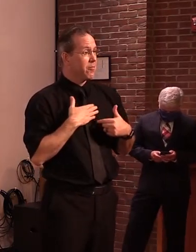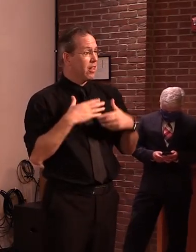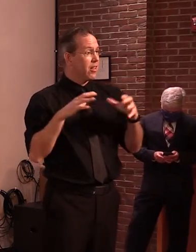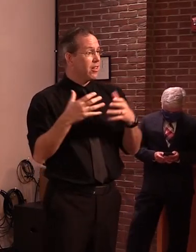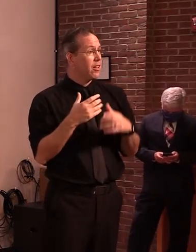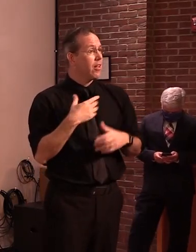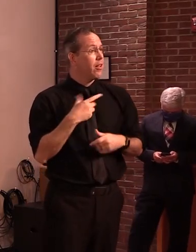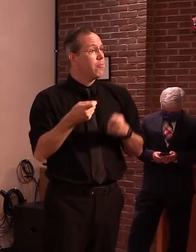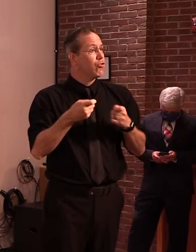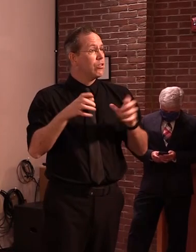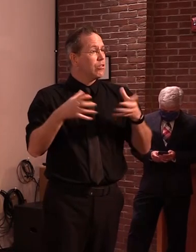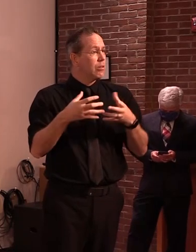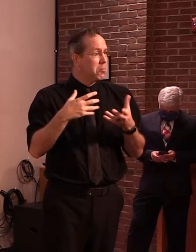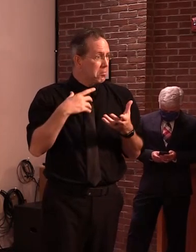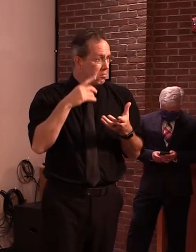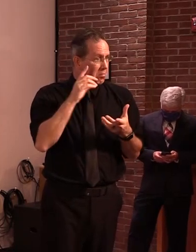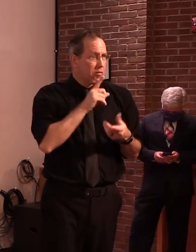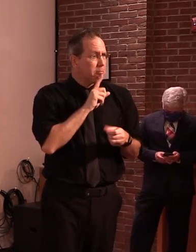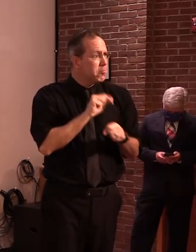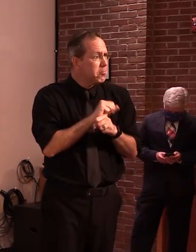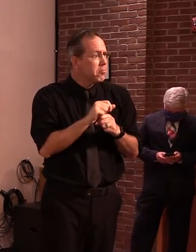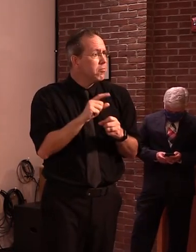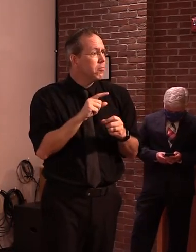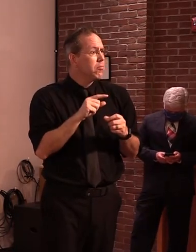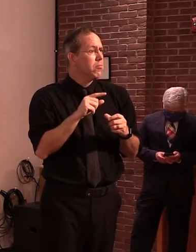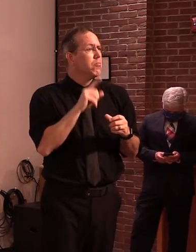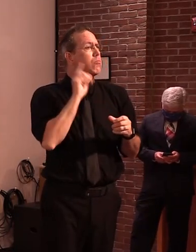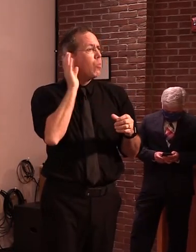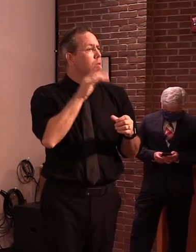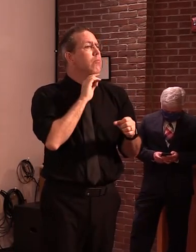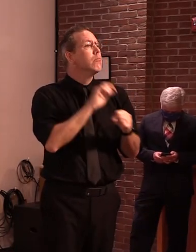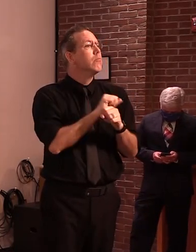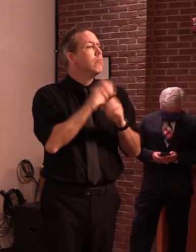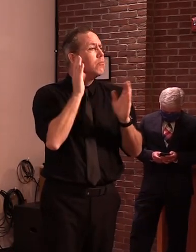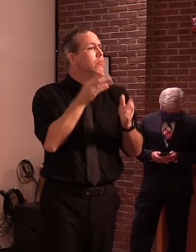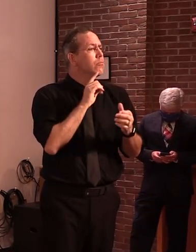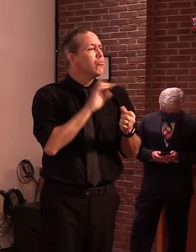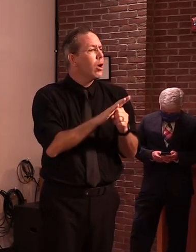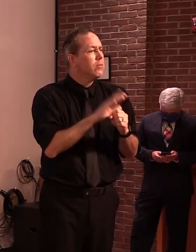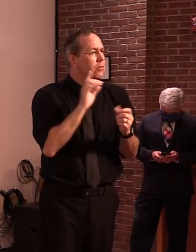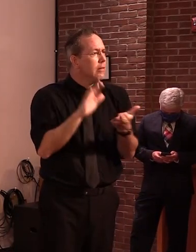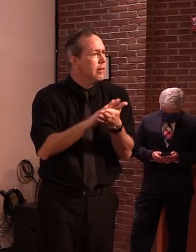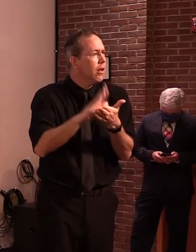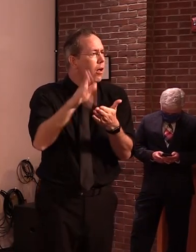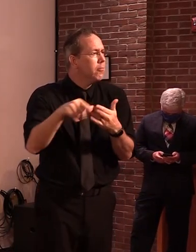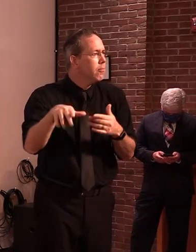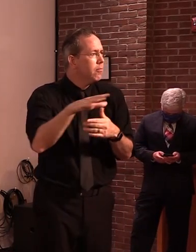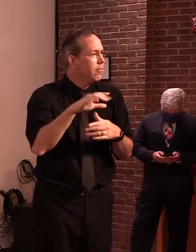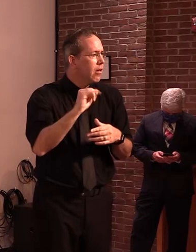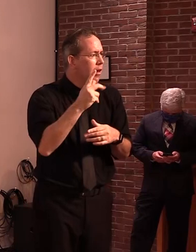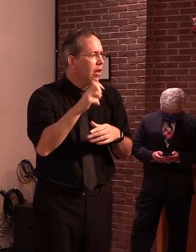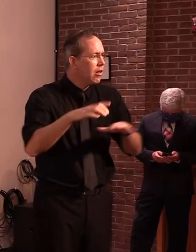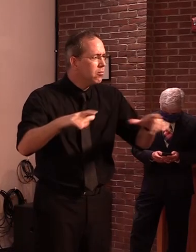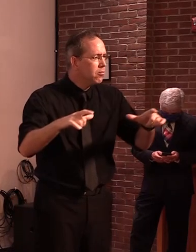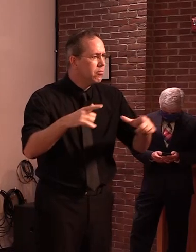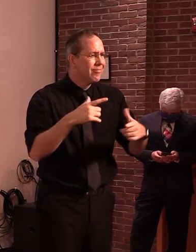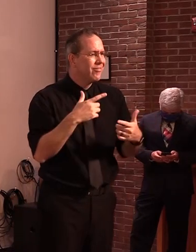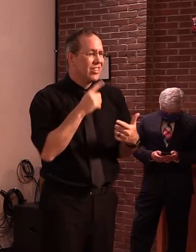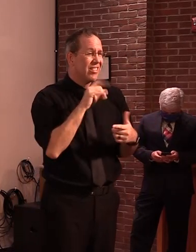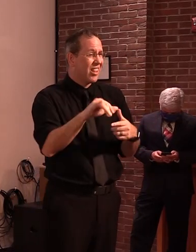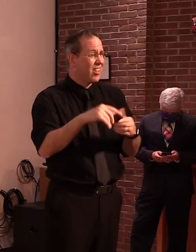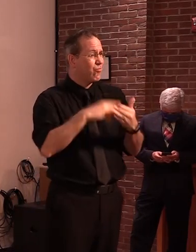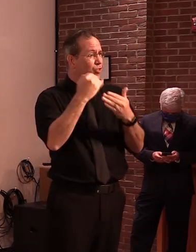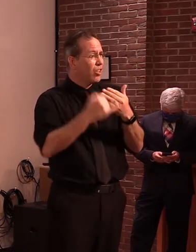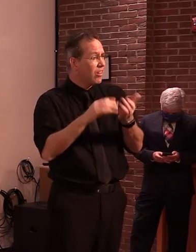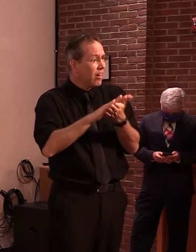that we would be able to turn this around overnight. In fact, that's why it's over a 20 to 30 year period, and